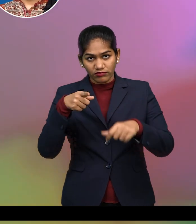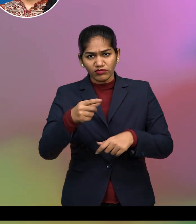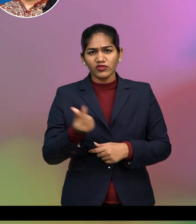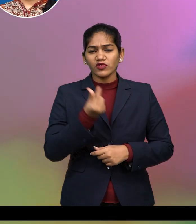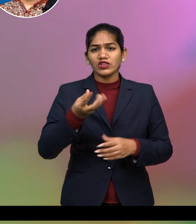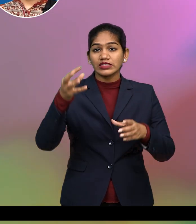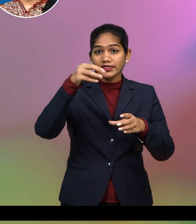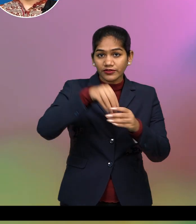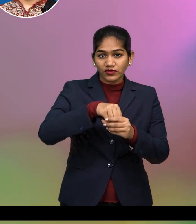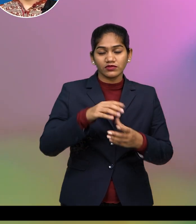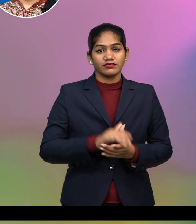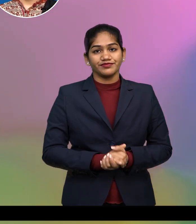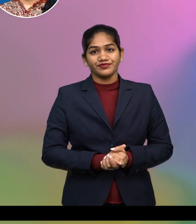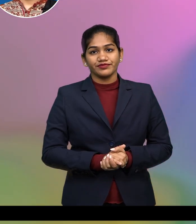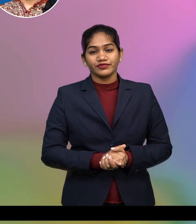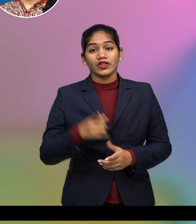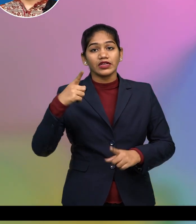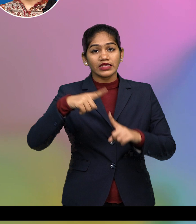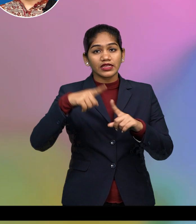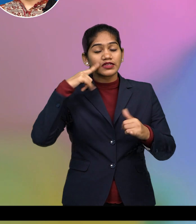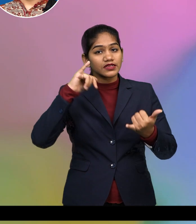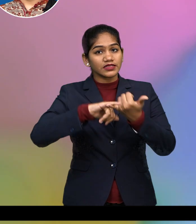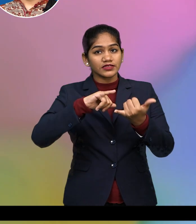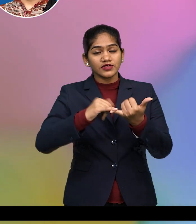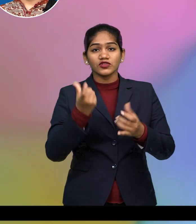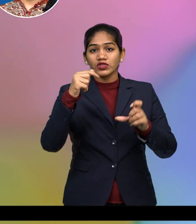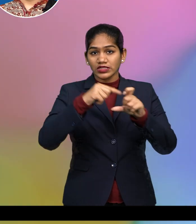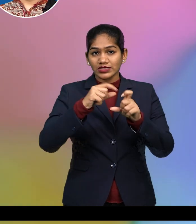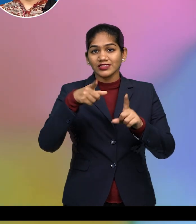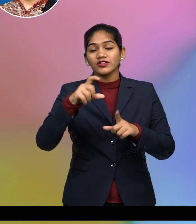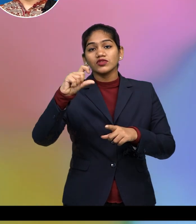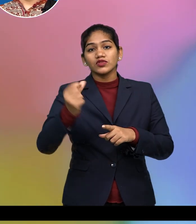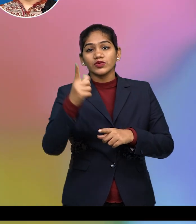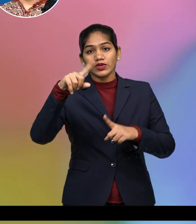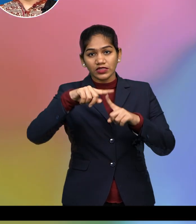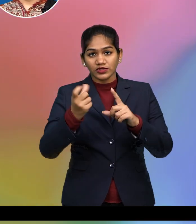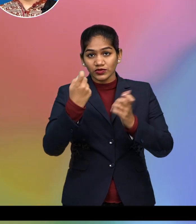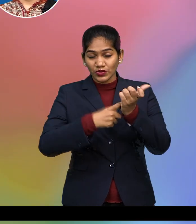used involving tissue culture.